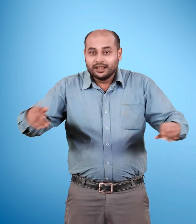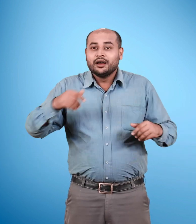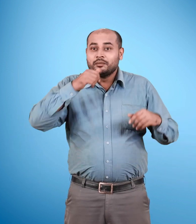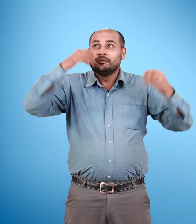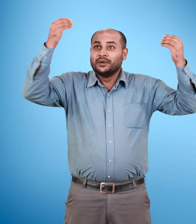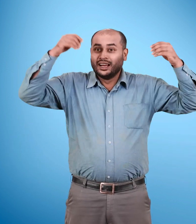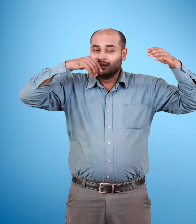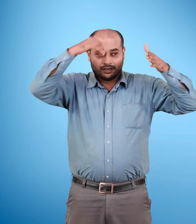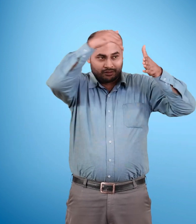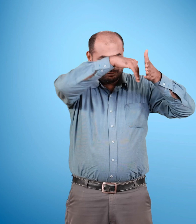rainwater.